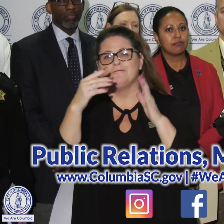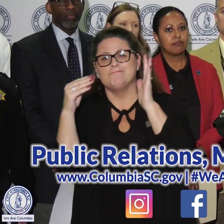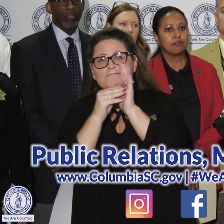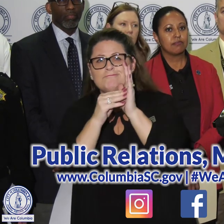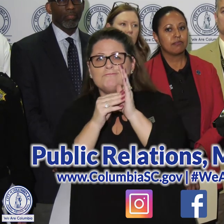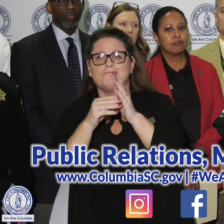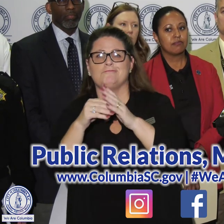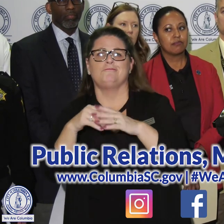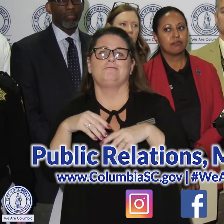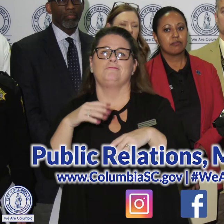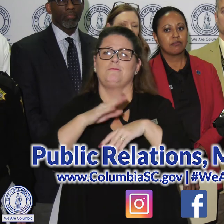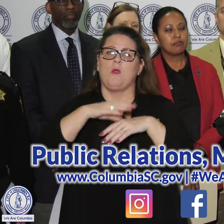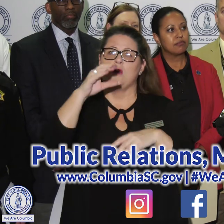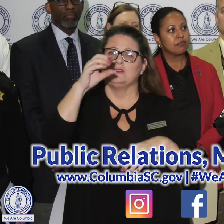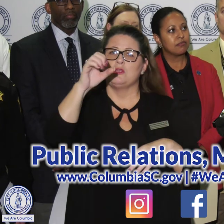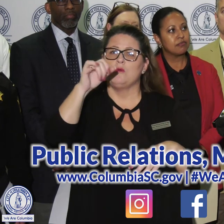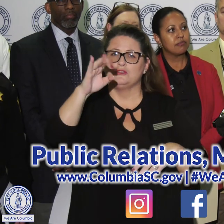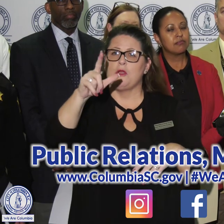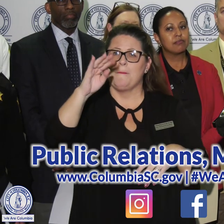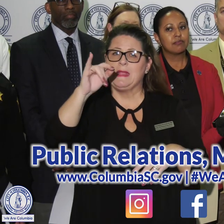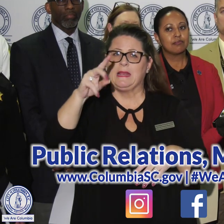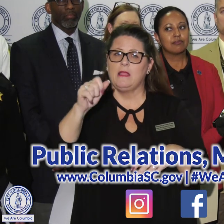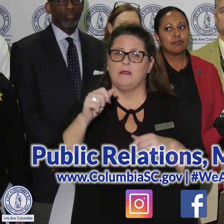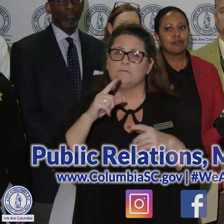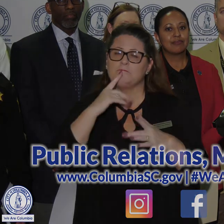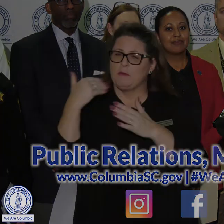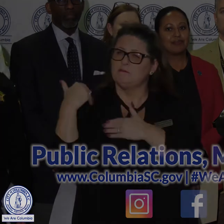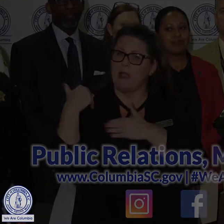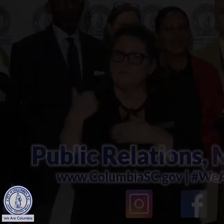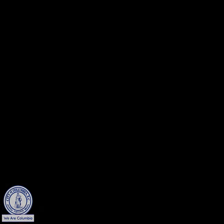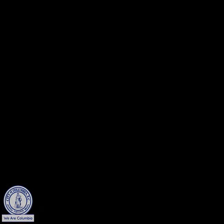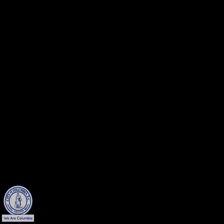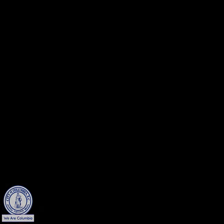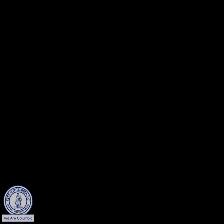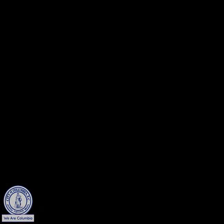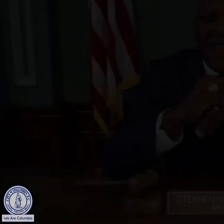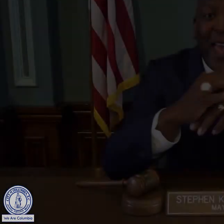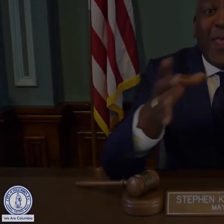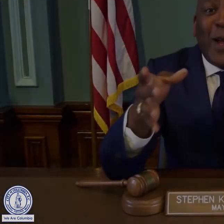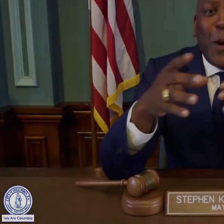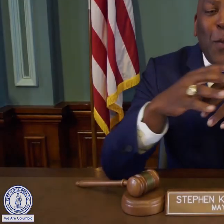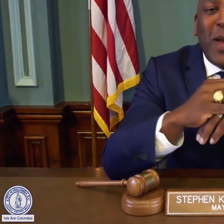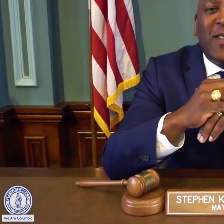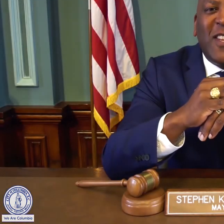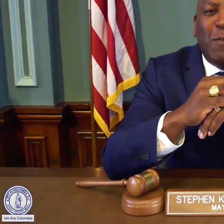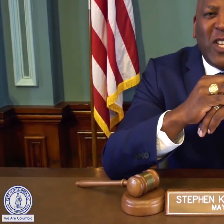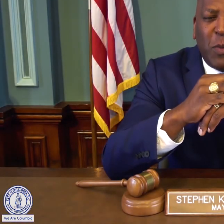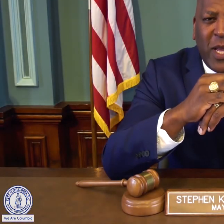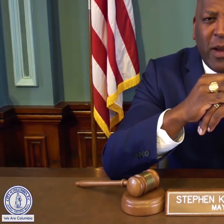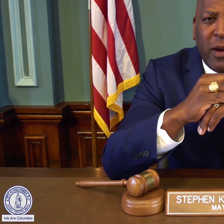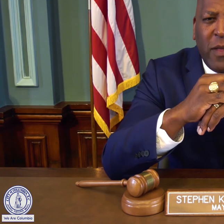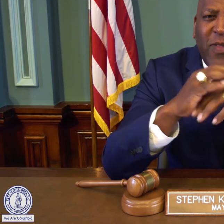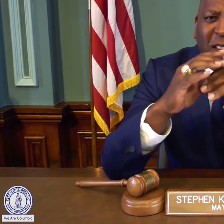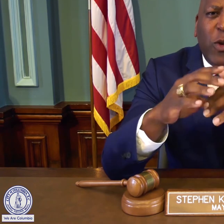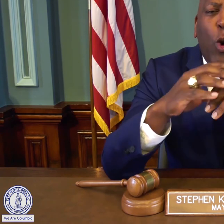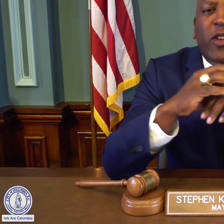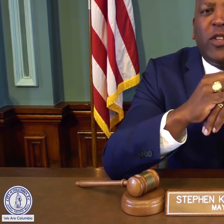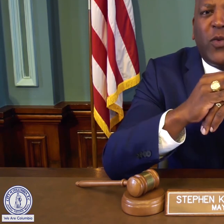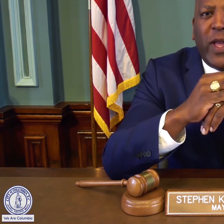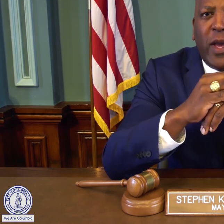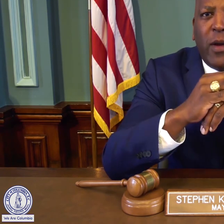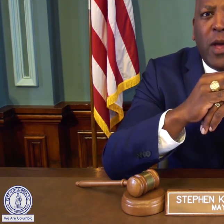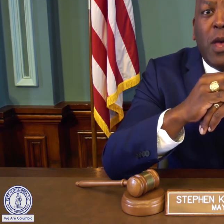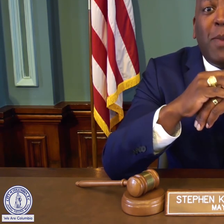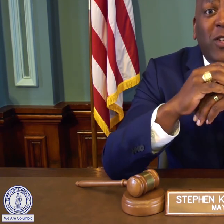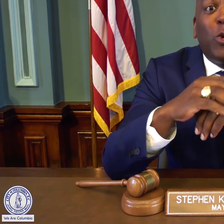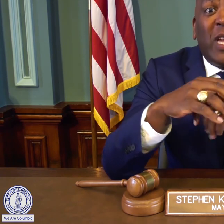constantly kind of keep holding each other to account. So thank y'all. God bless you. Hey there, Mayor Steve Benjamin here. Thanks for watching